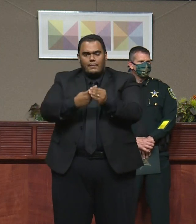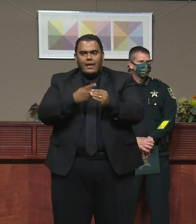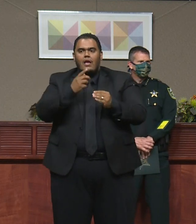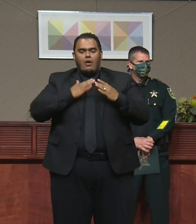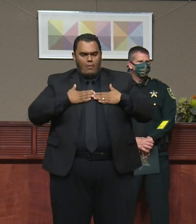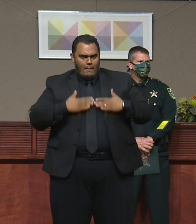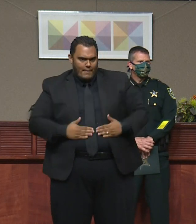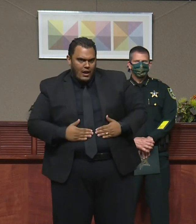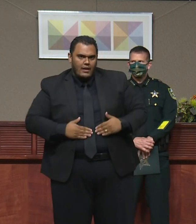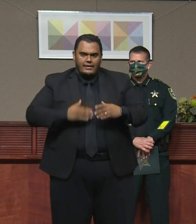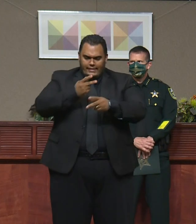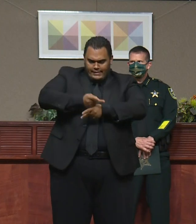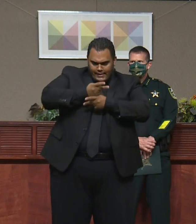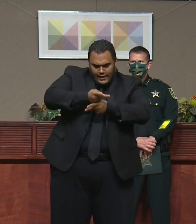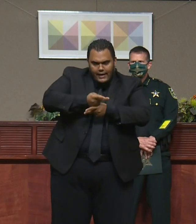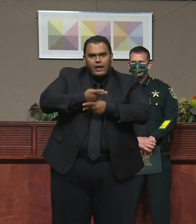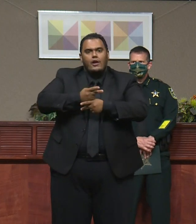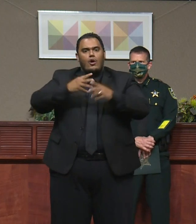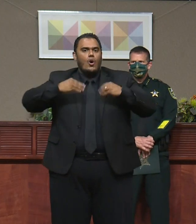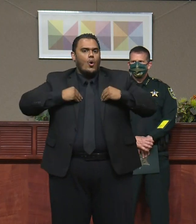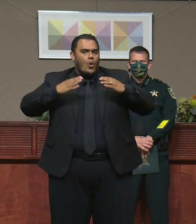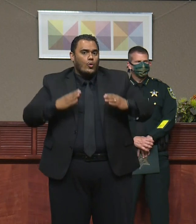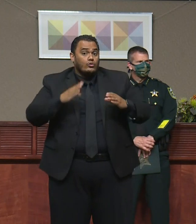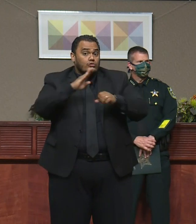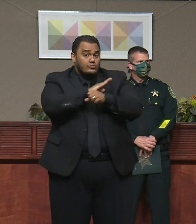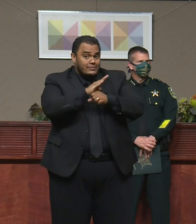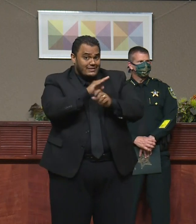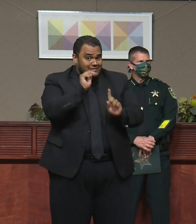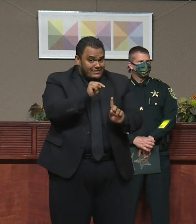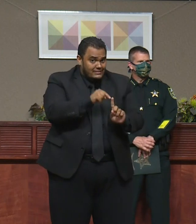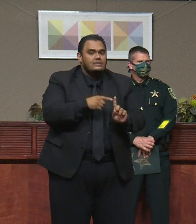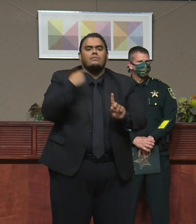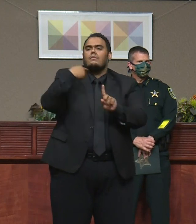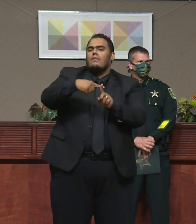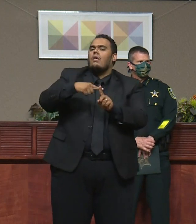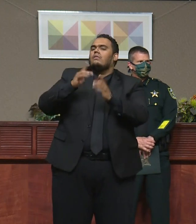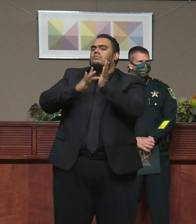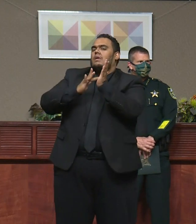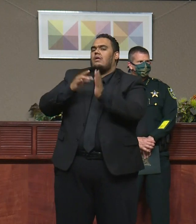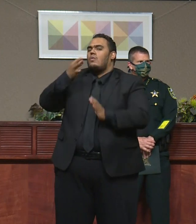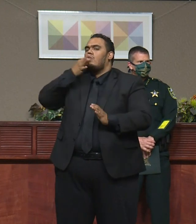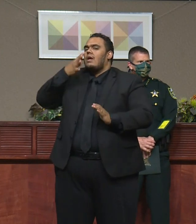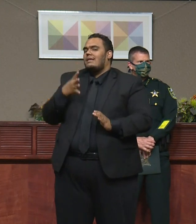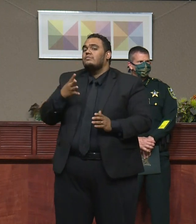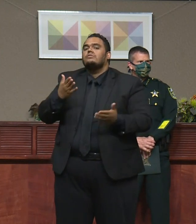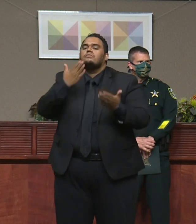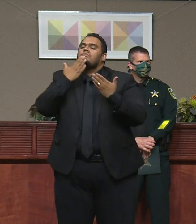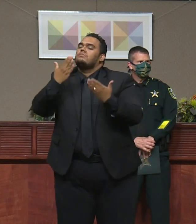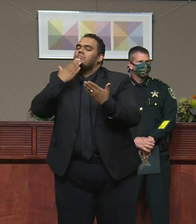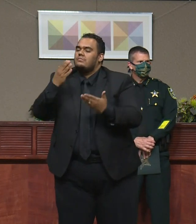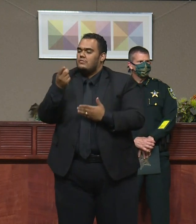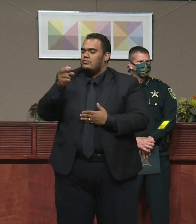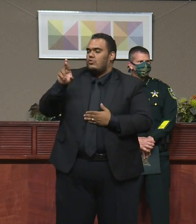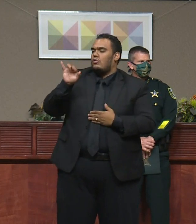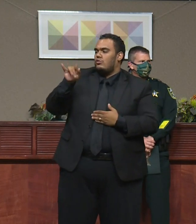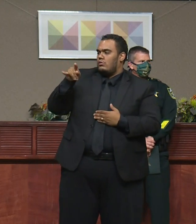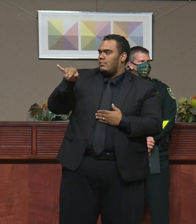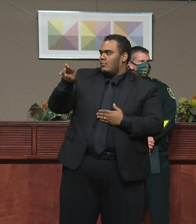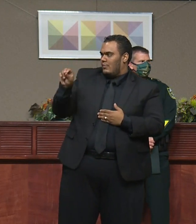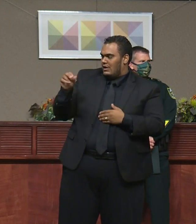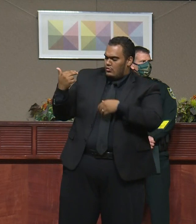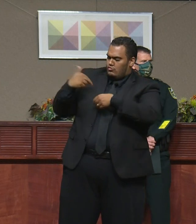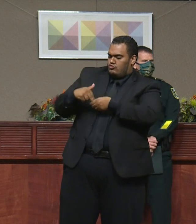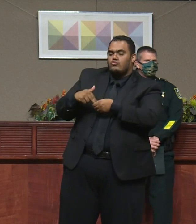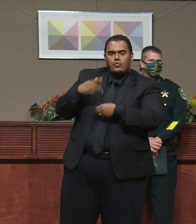owners as well as medical experts. And I appreciate Dr. Pino for participating in that event with us, along